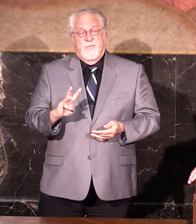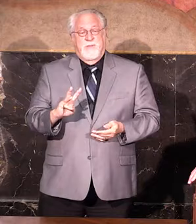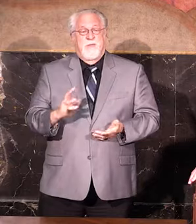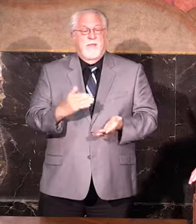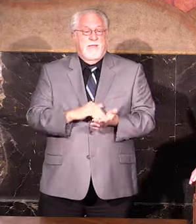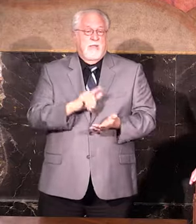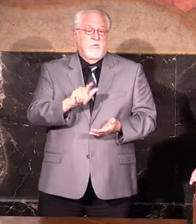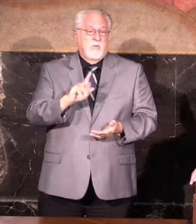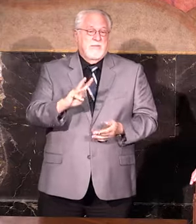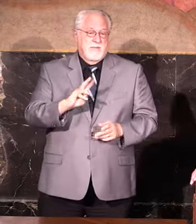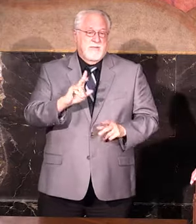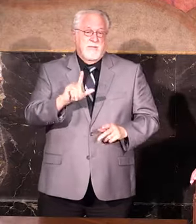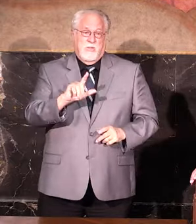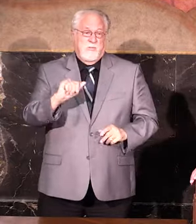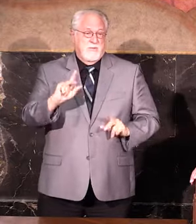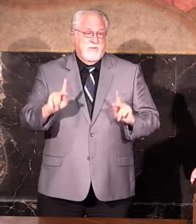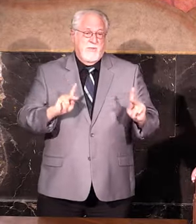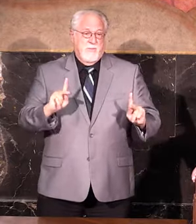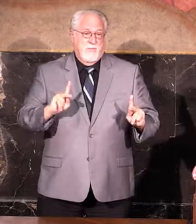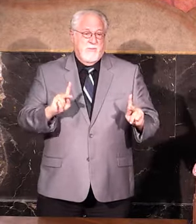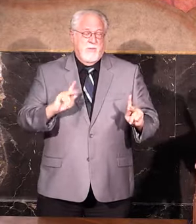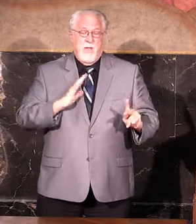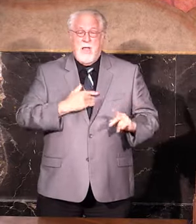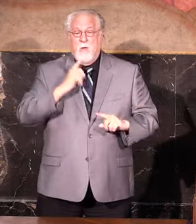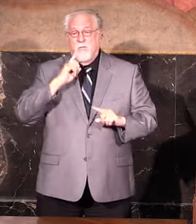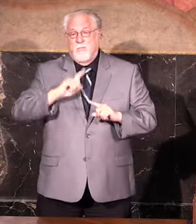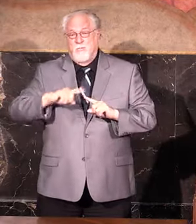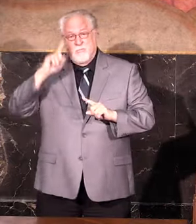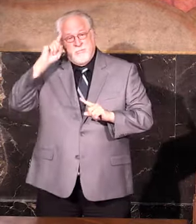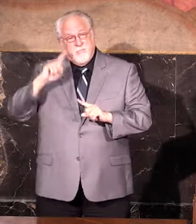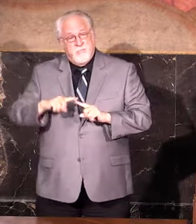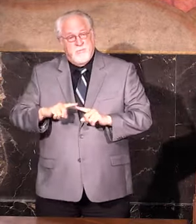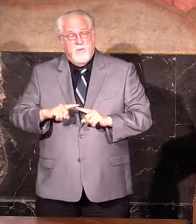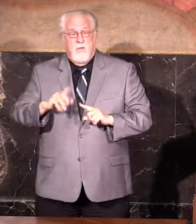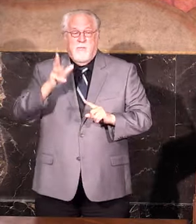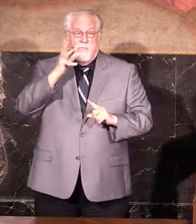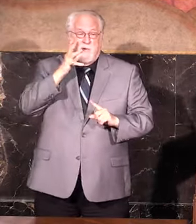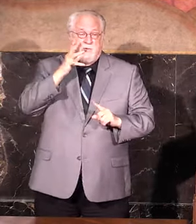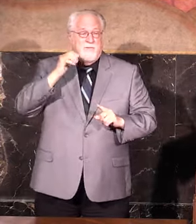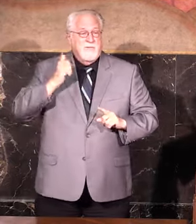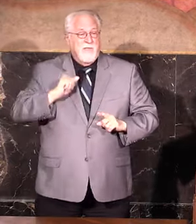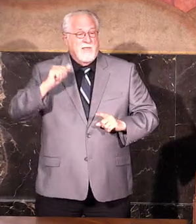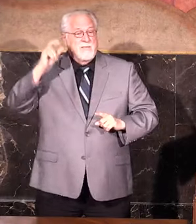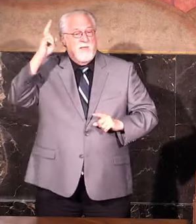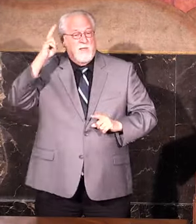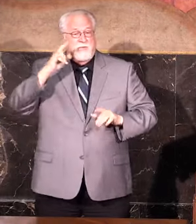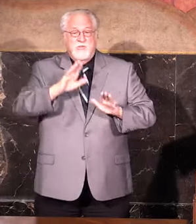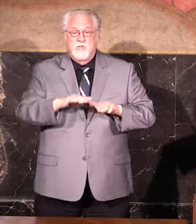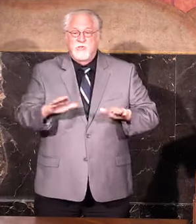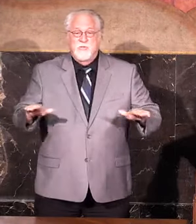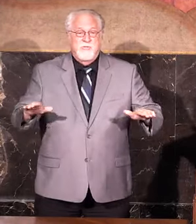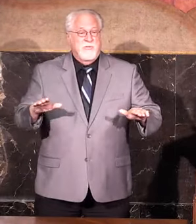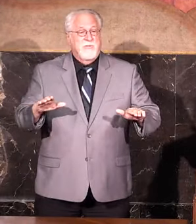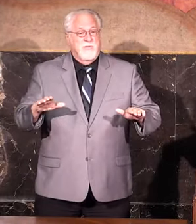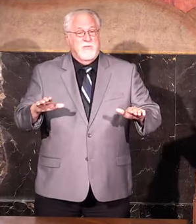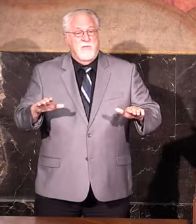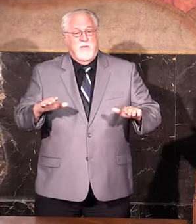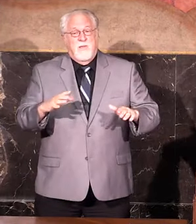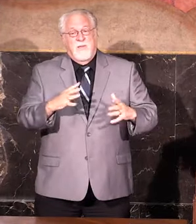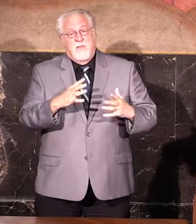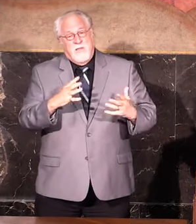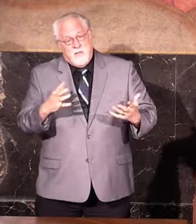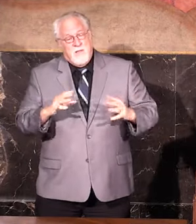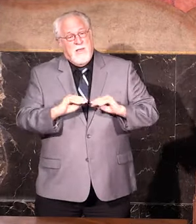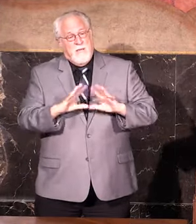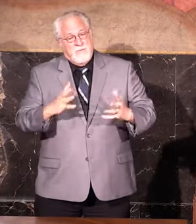26 Louisianans. These are our brothers and sisters, our mothers and aunts and uncles and children and so forth.